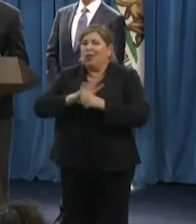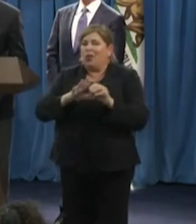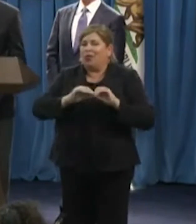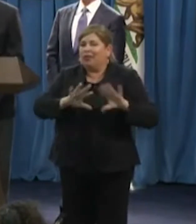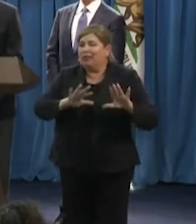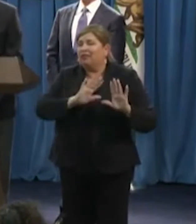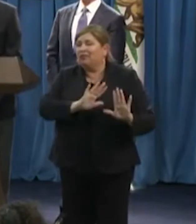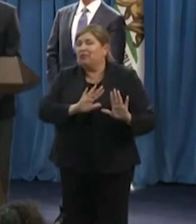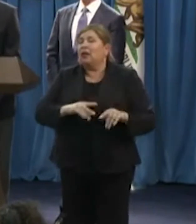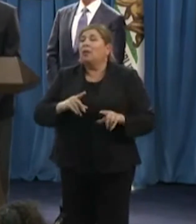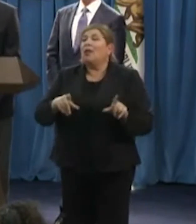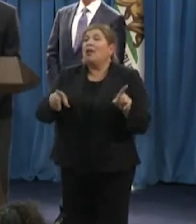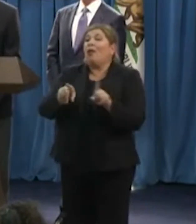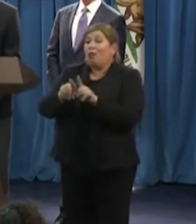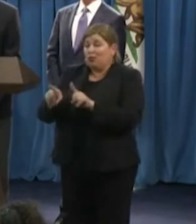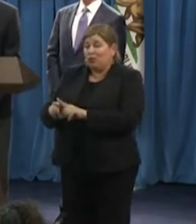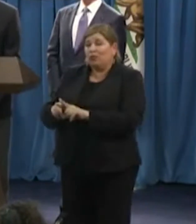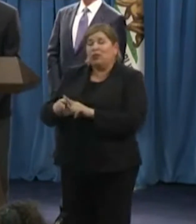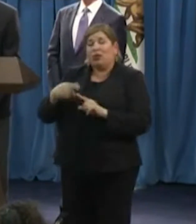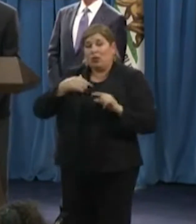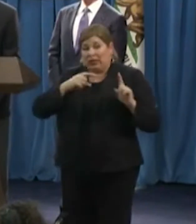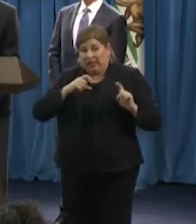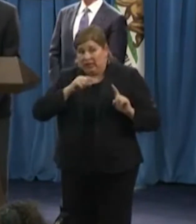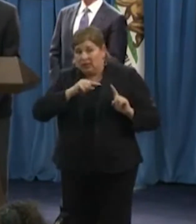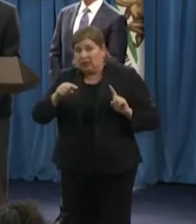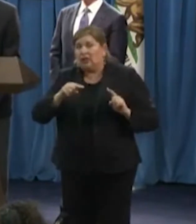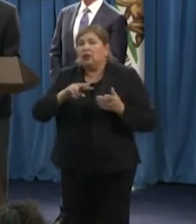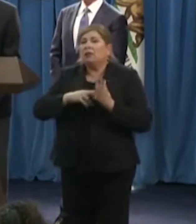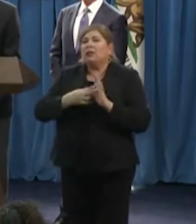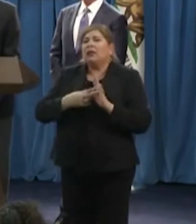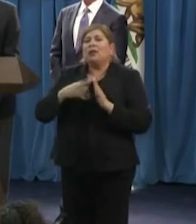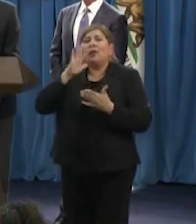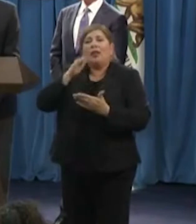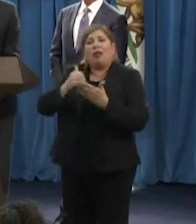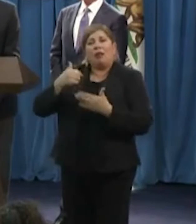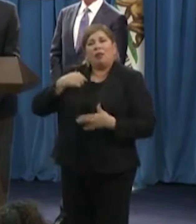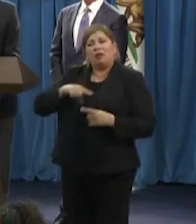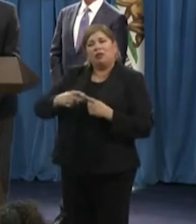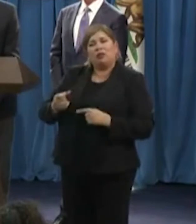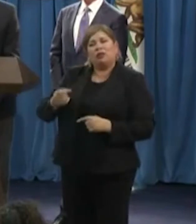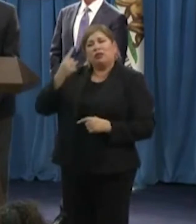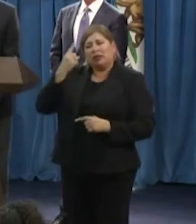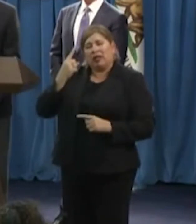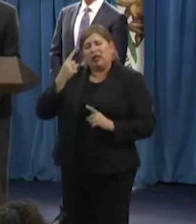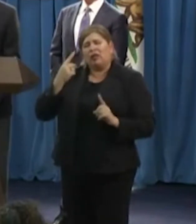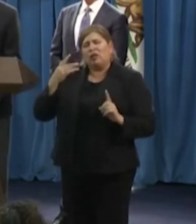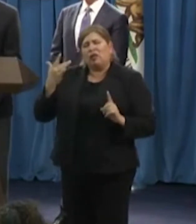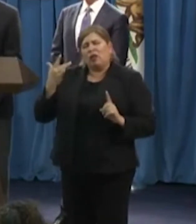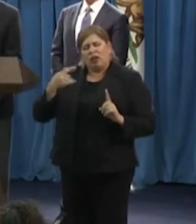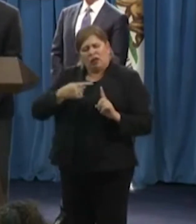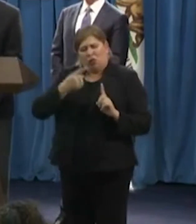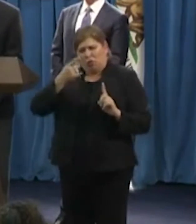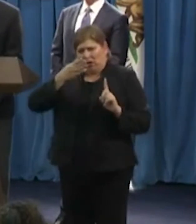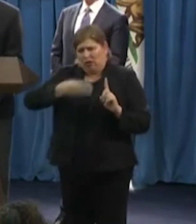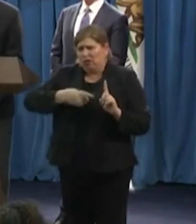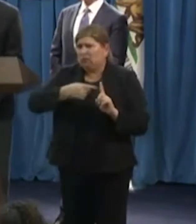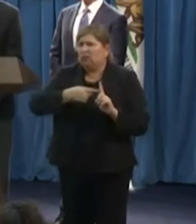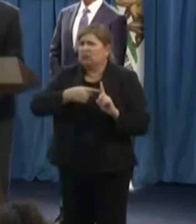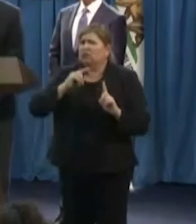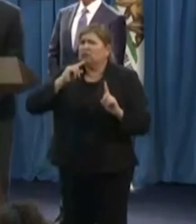it also creates an opportunity to understand in a facility such as this with one known case with a pretty